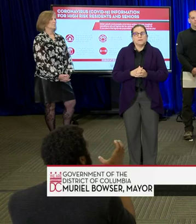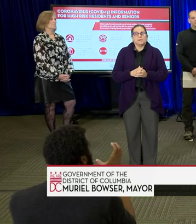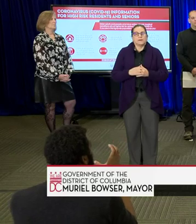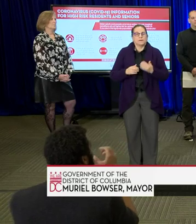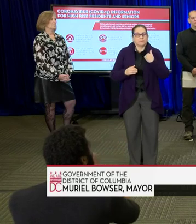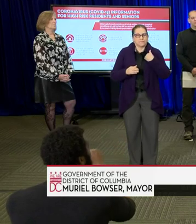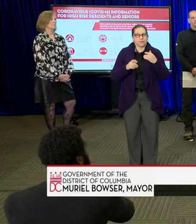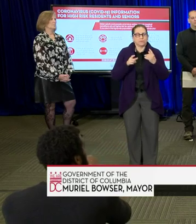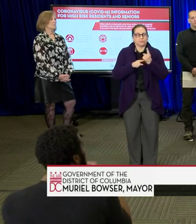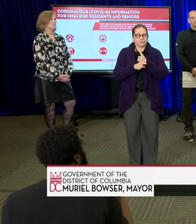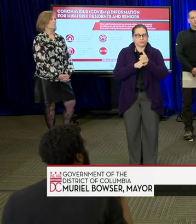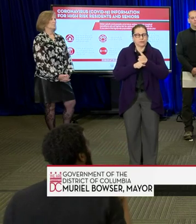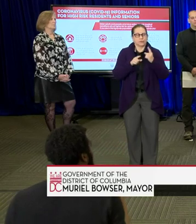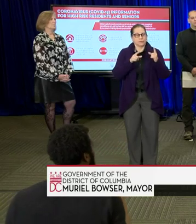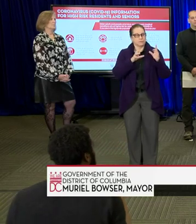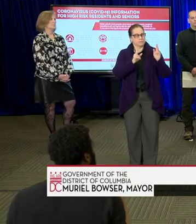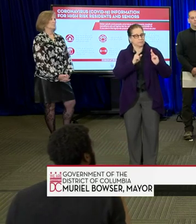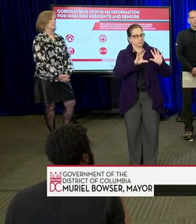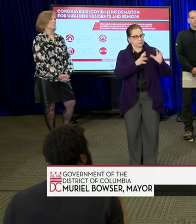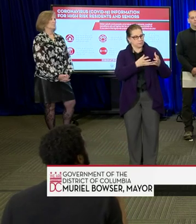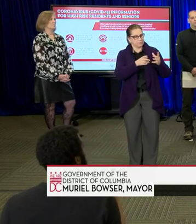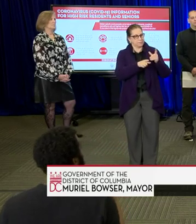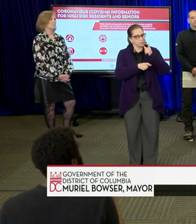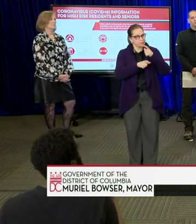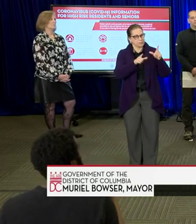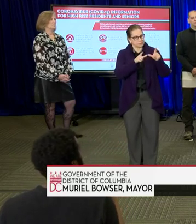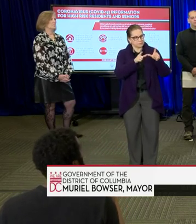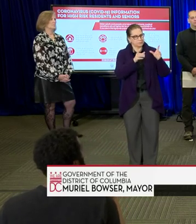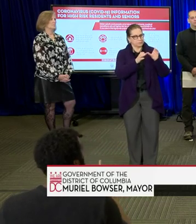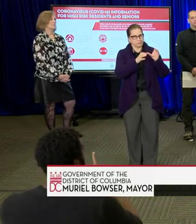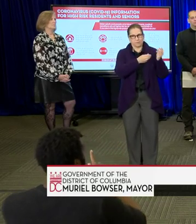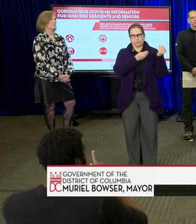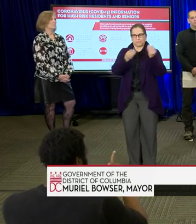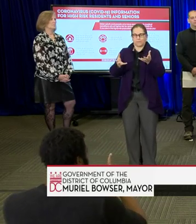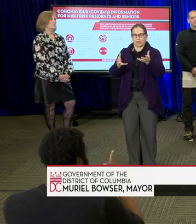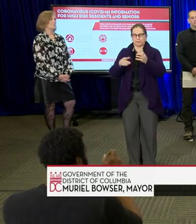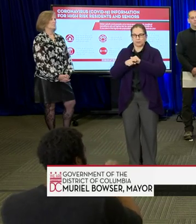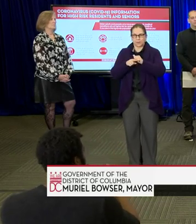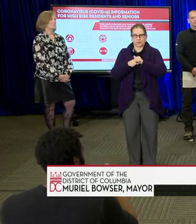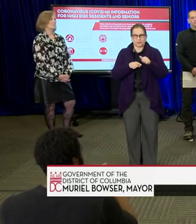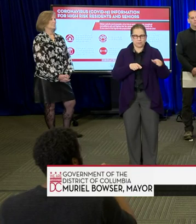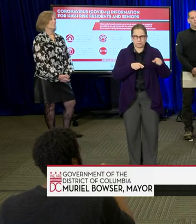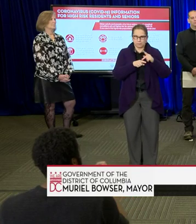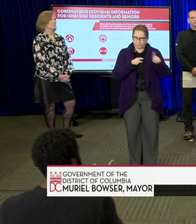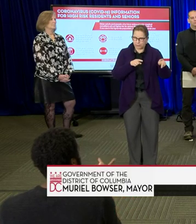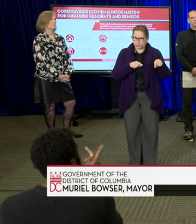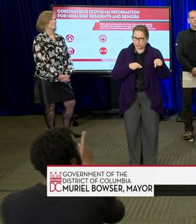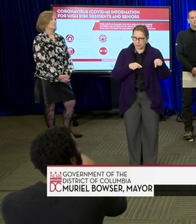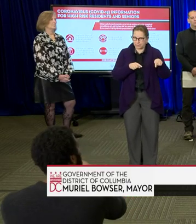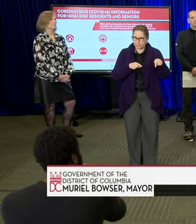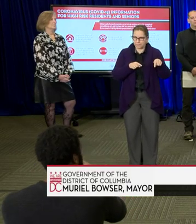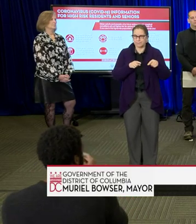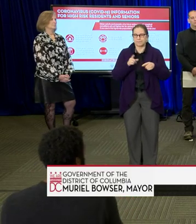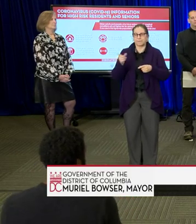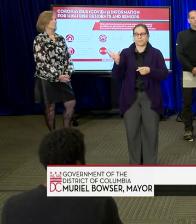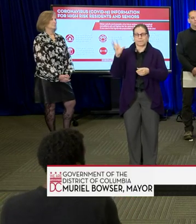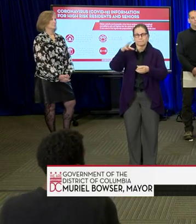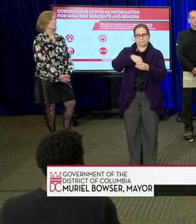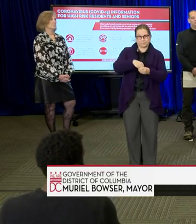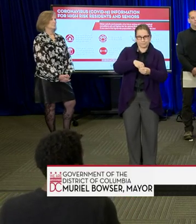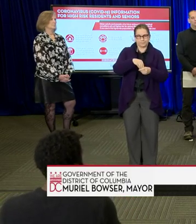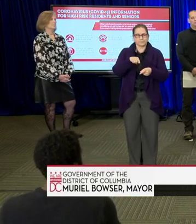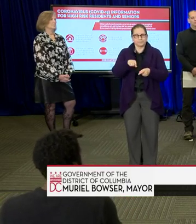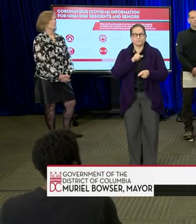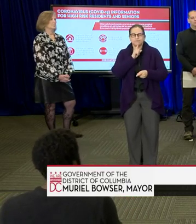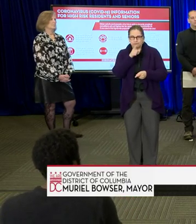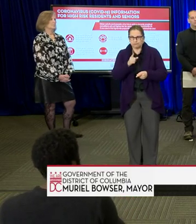health professionals participate in clinical-related activities during these public health emergencies, and all